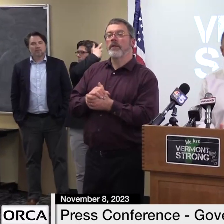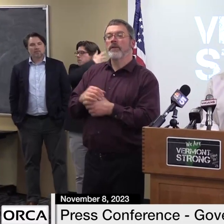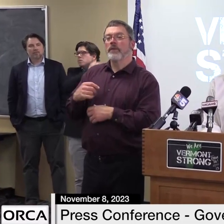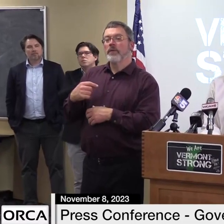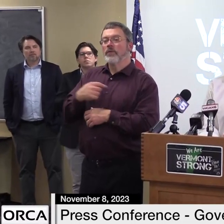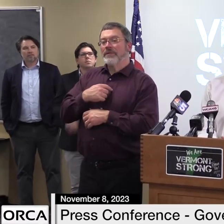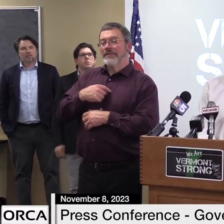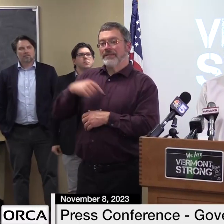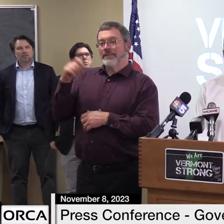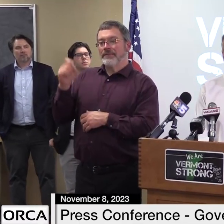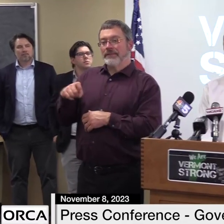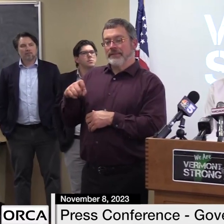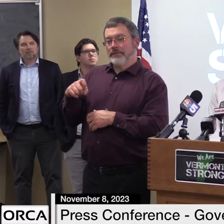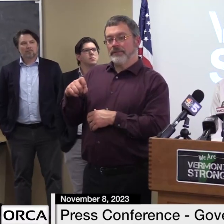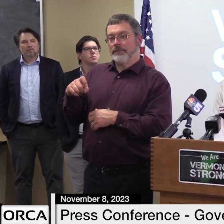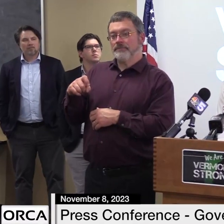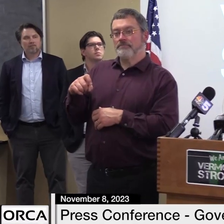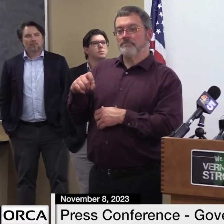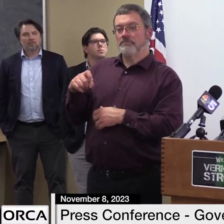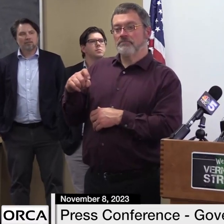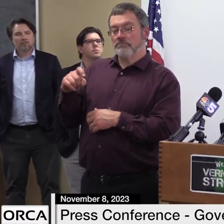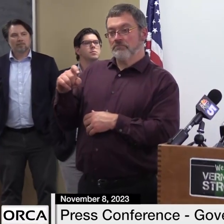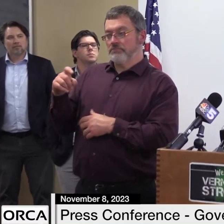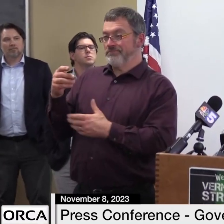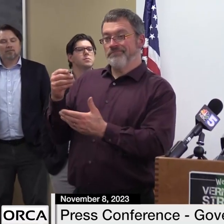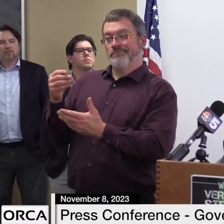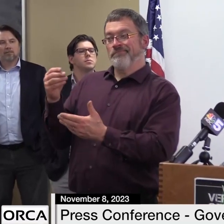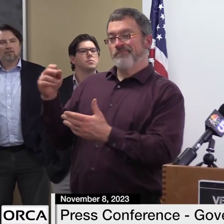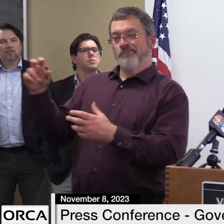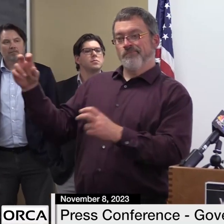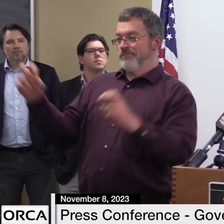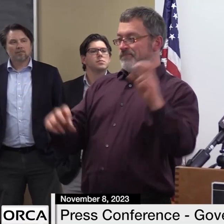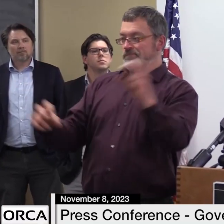We just need the buy-in from legislators to do this. We need,